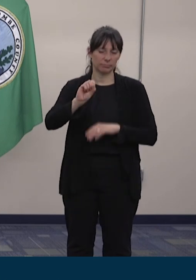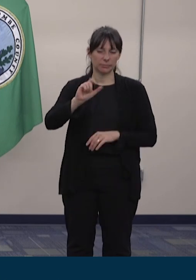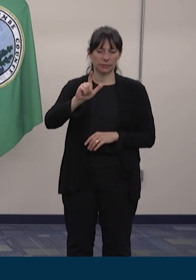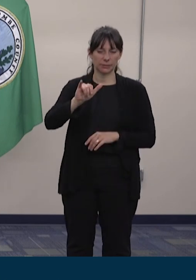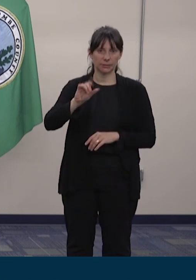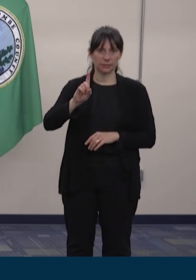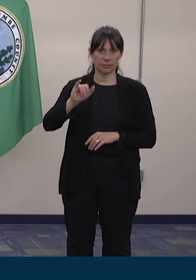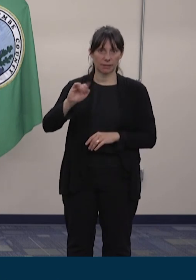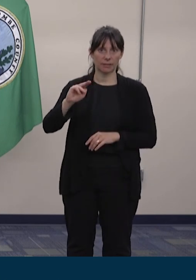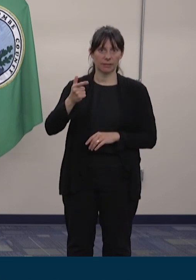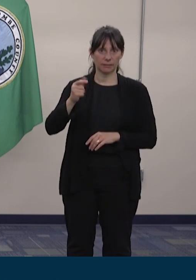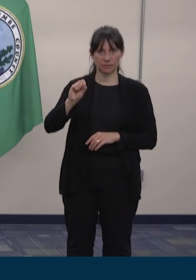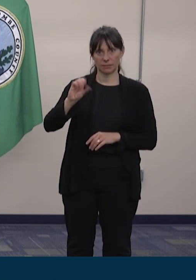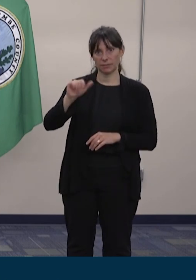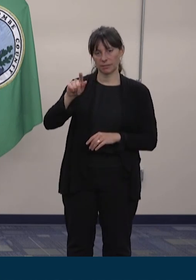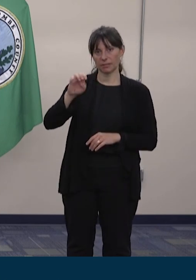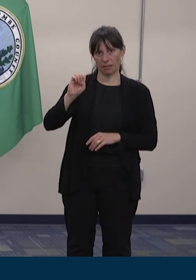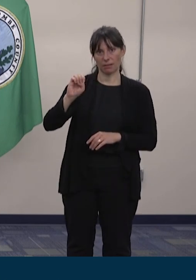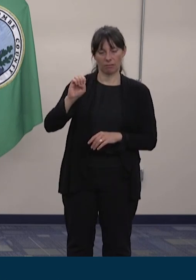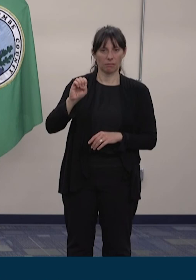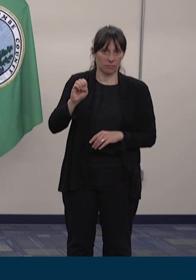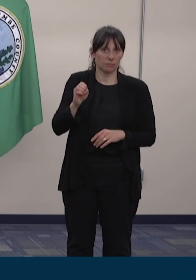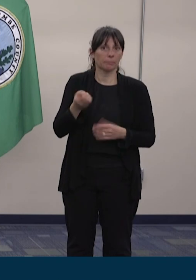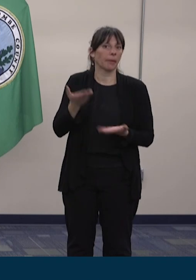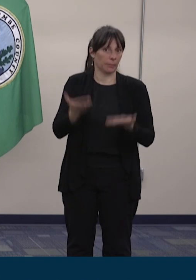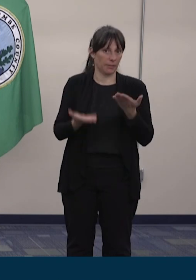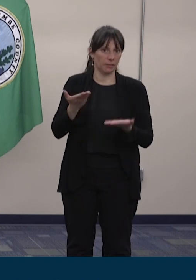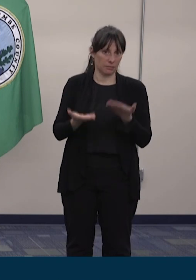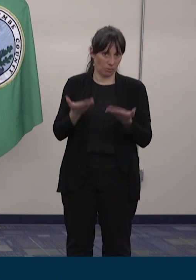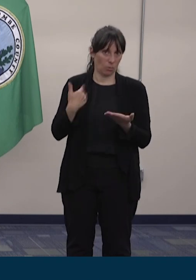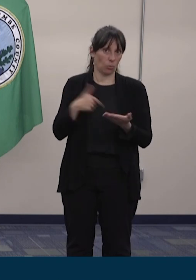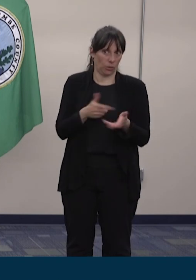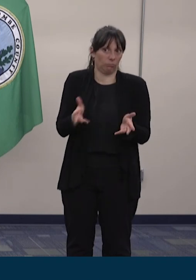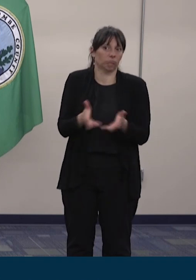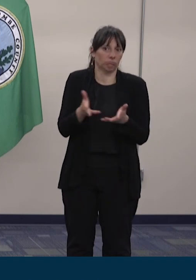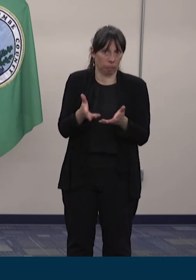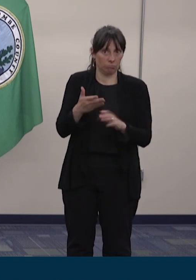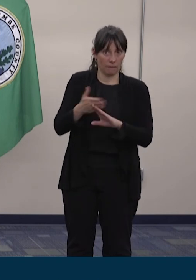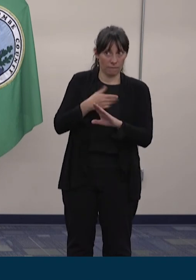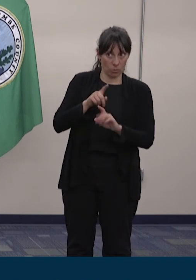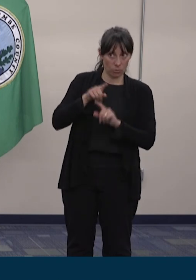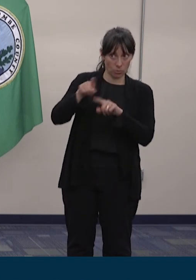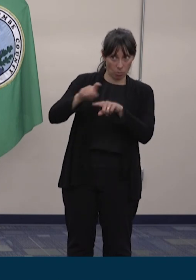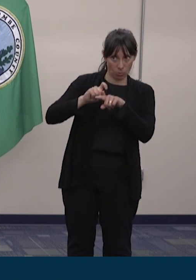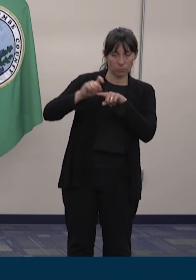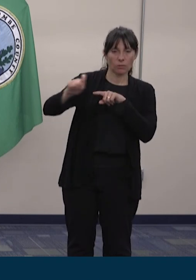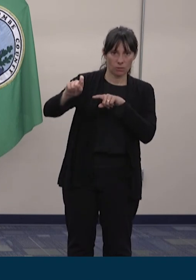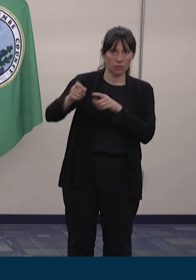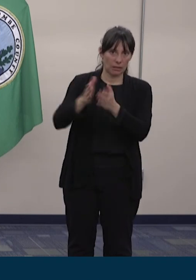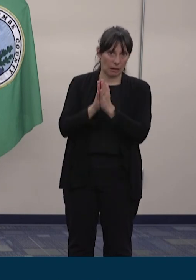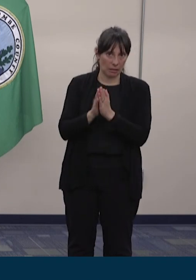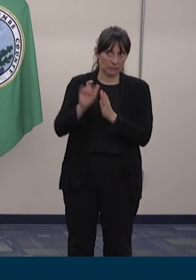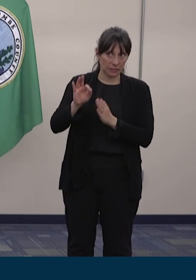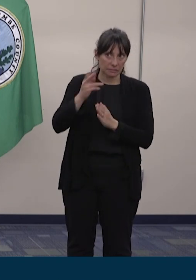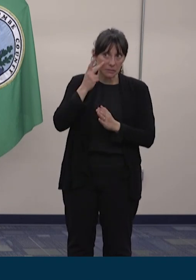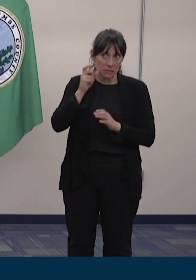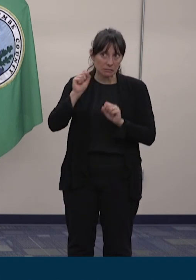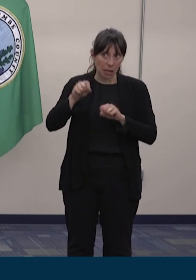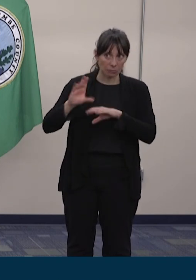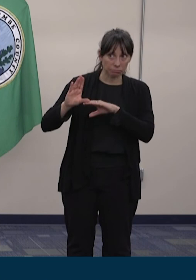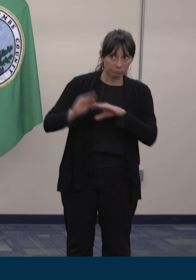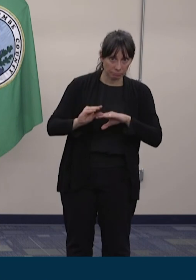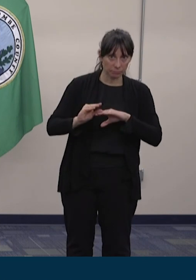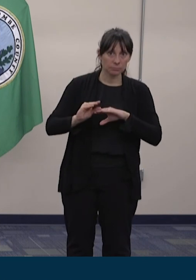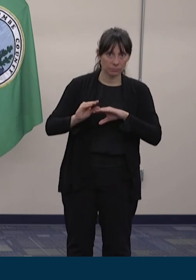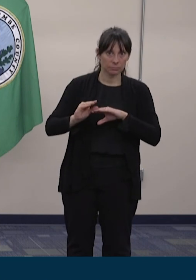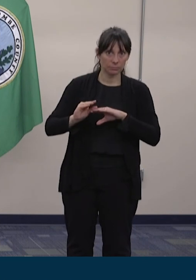provider about these Entonces, details. por favor, pregunta con su profesional médico sobre todos los detalles. So please continue the good